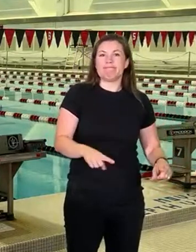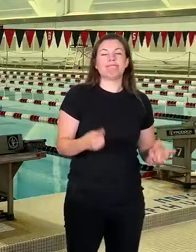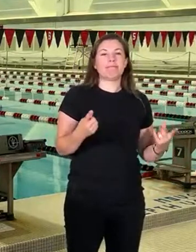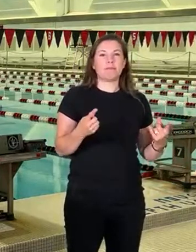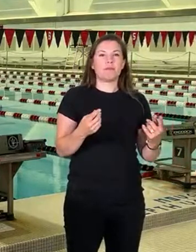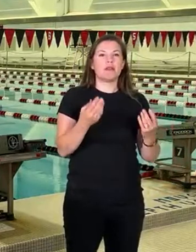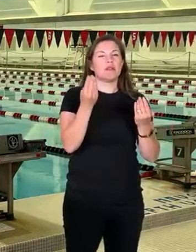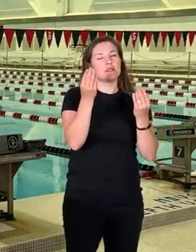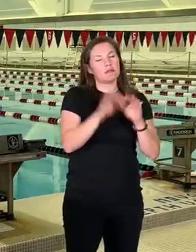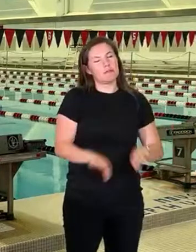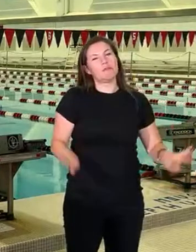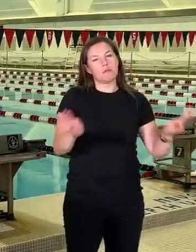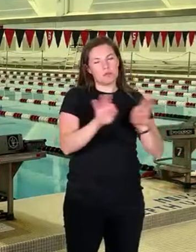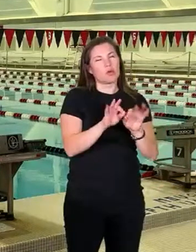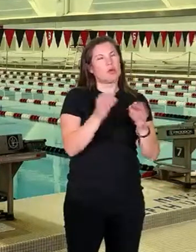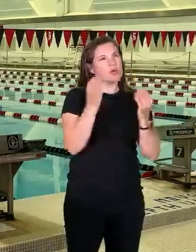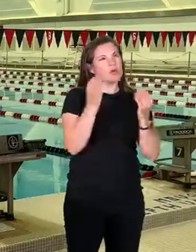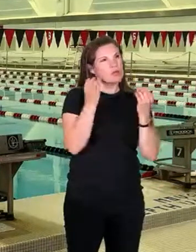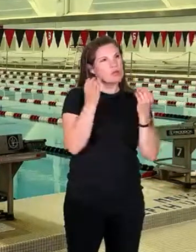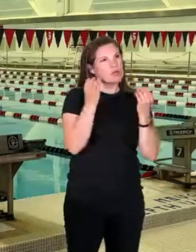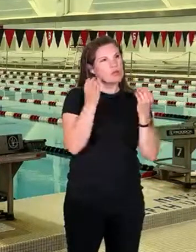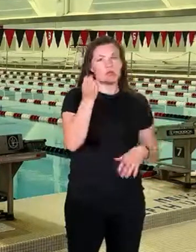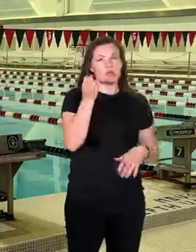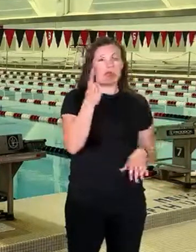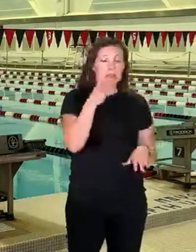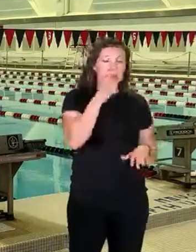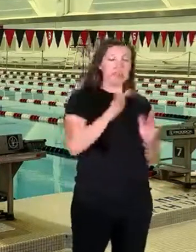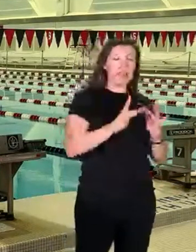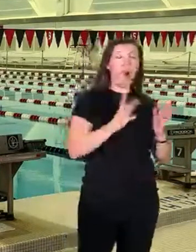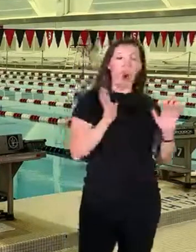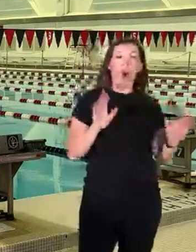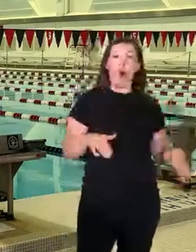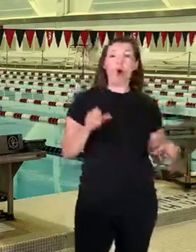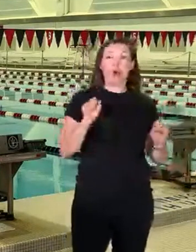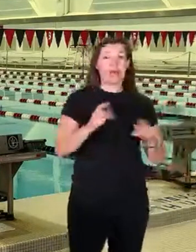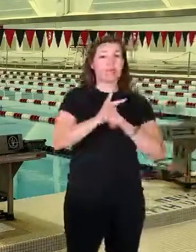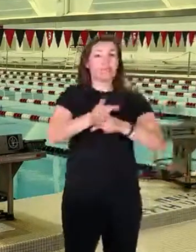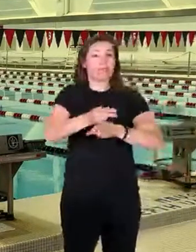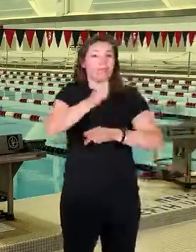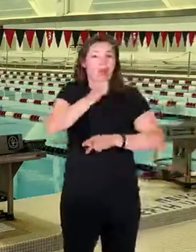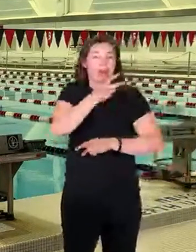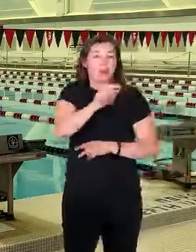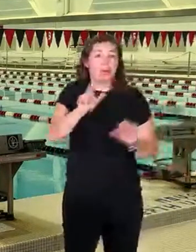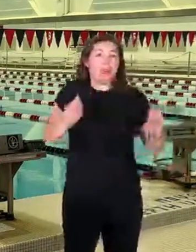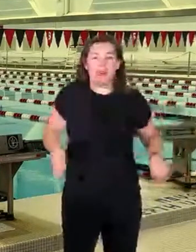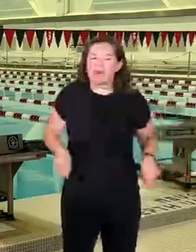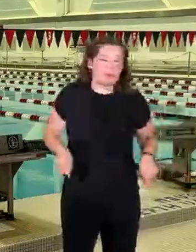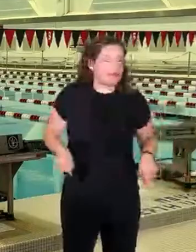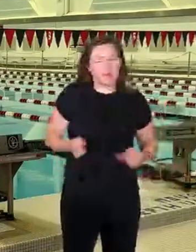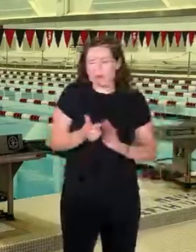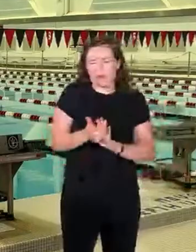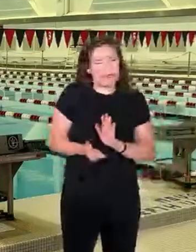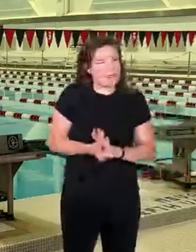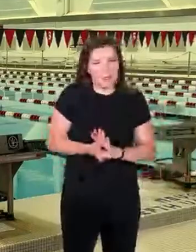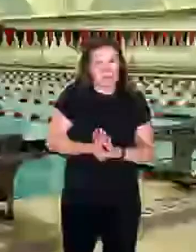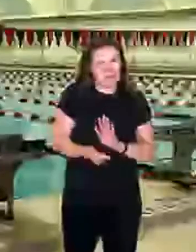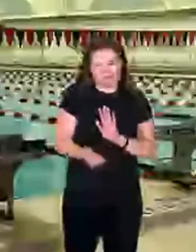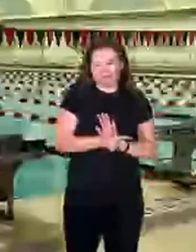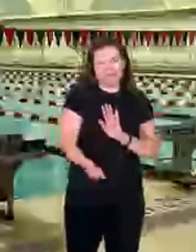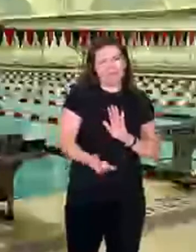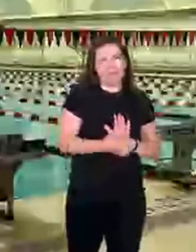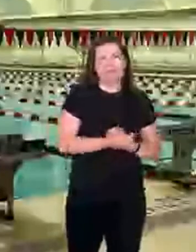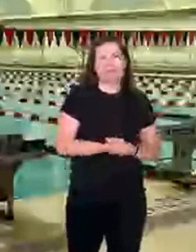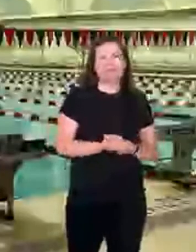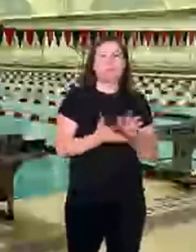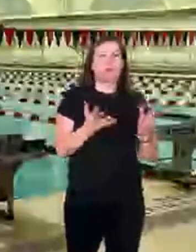important that the public understand that just because it's on the internet and says you can rent out your private pool doesn't make it legal. And we want the